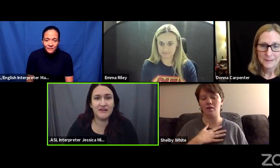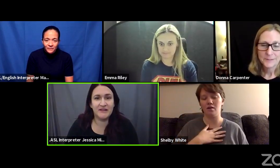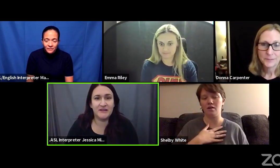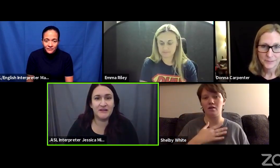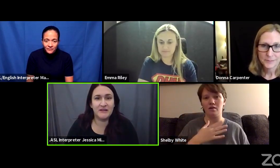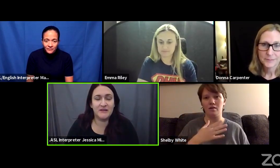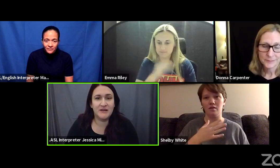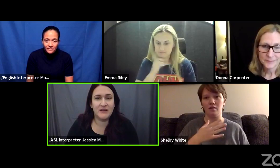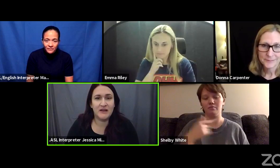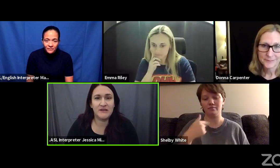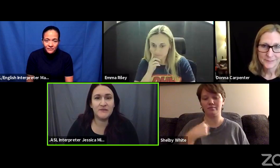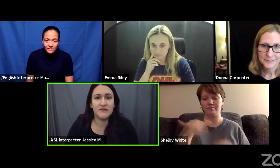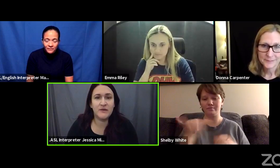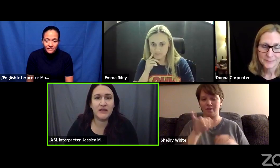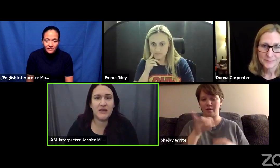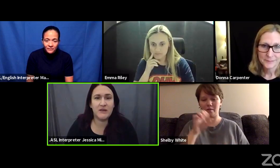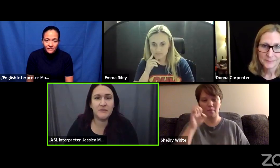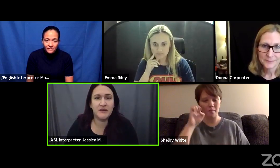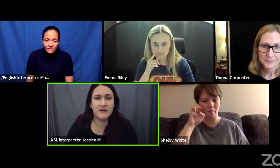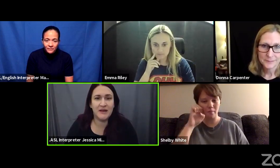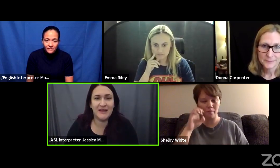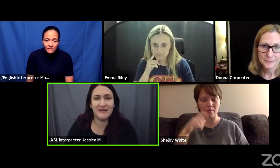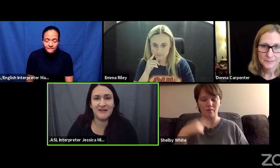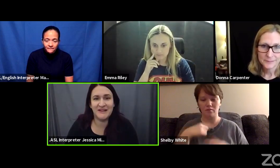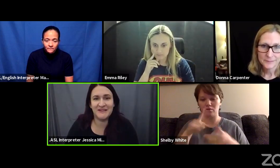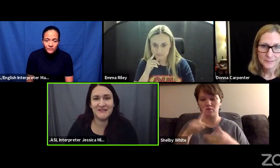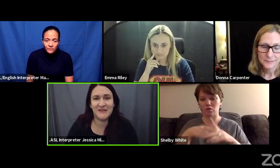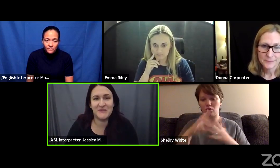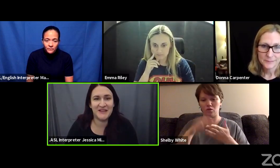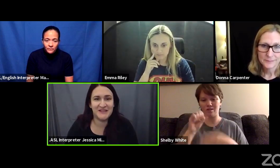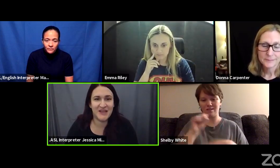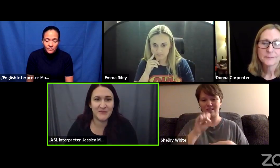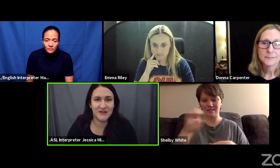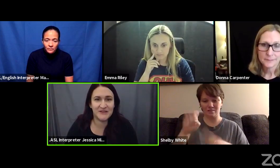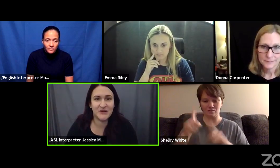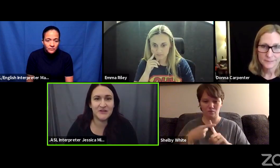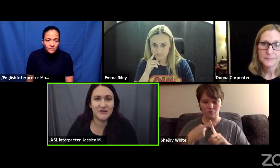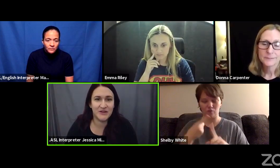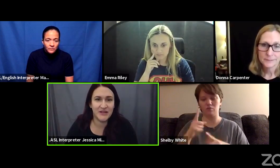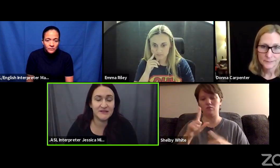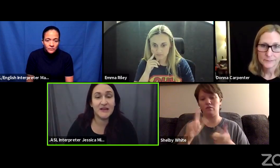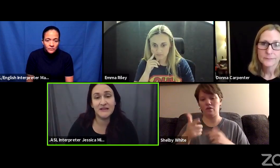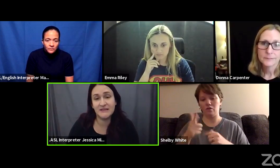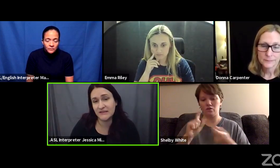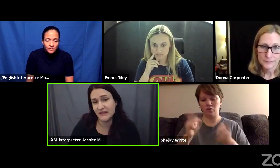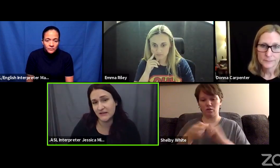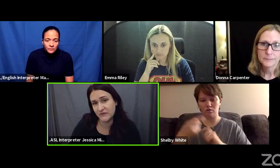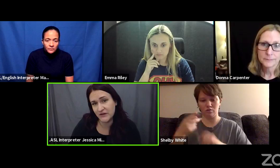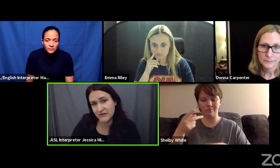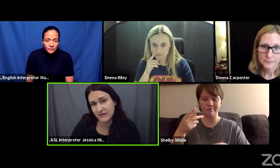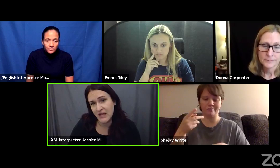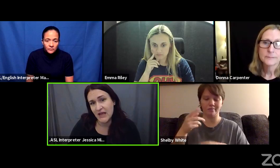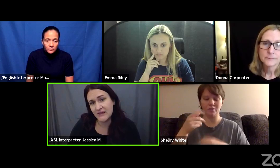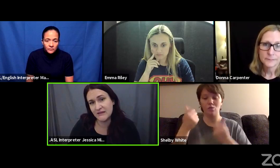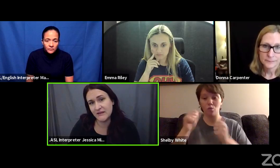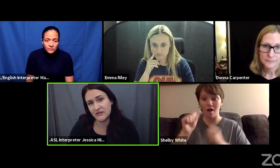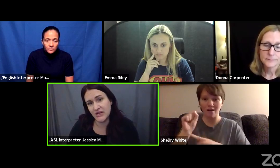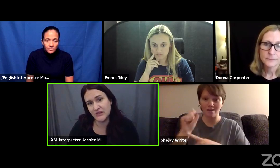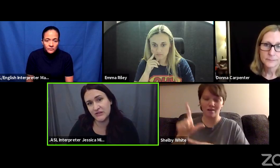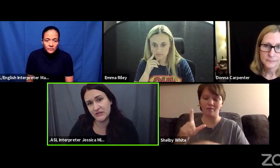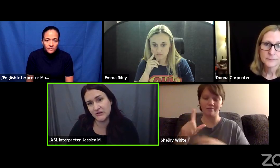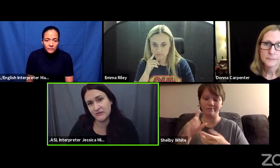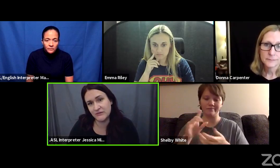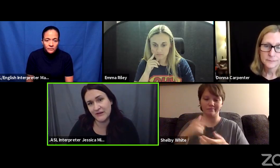Sure. As I was growing up, I kind of had the same thing as Emma. I started learning signed exact English first, and then